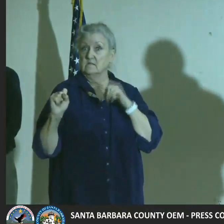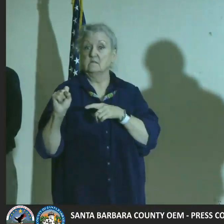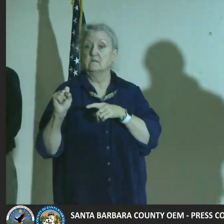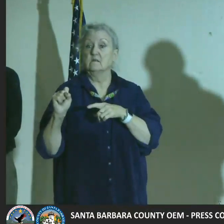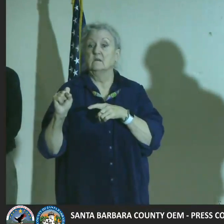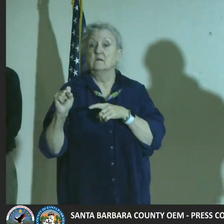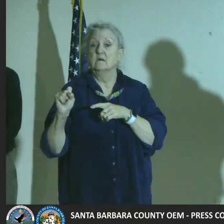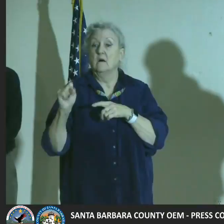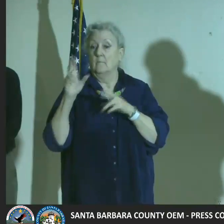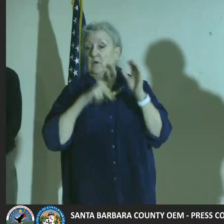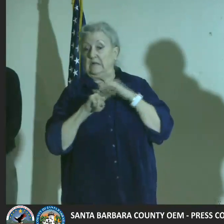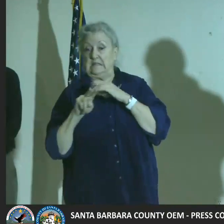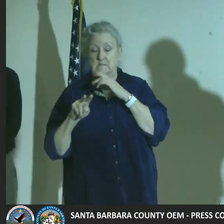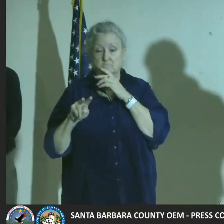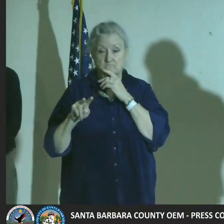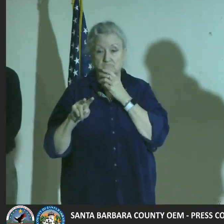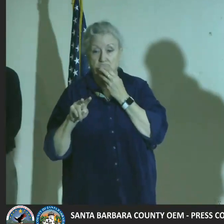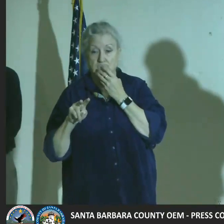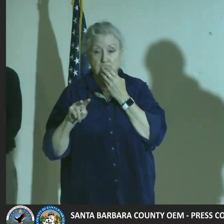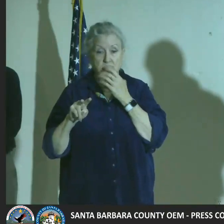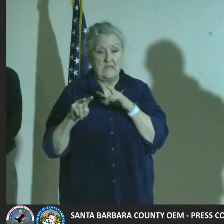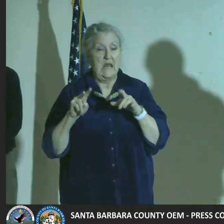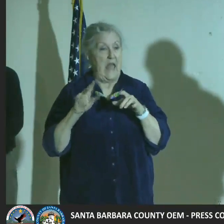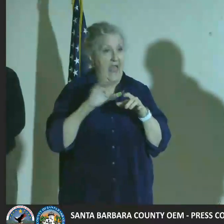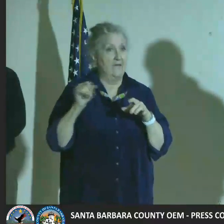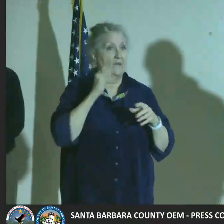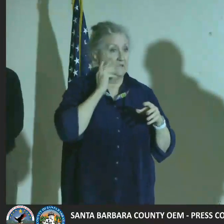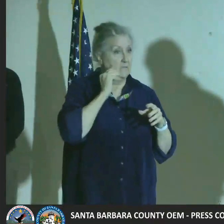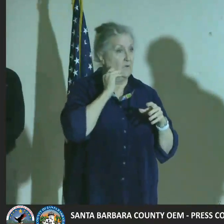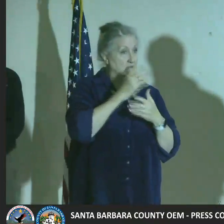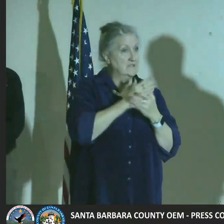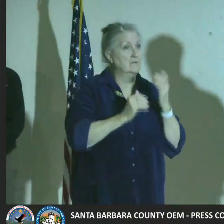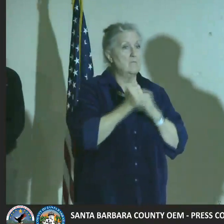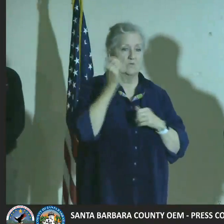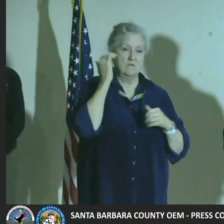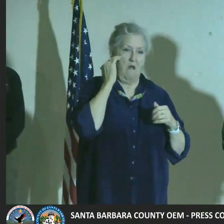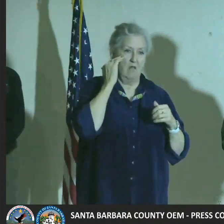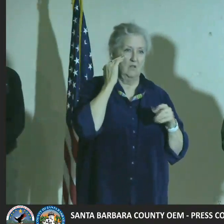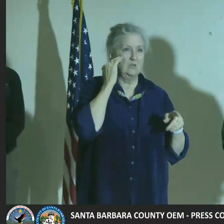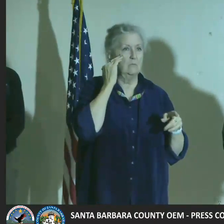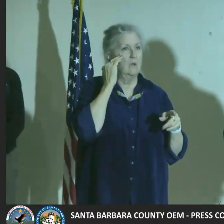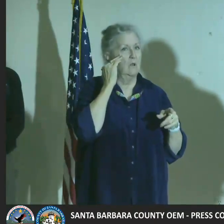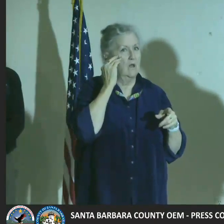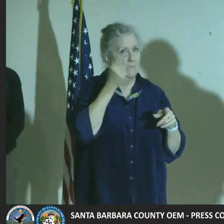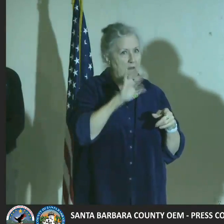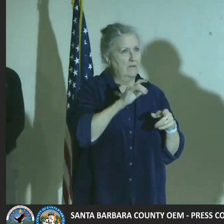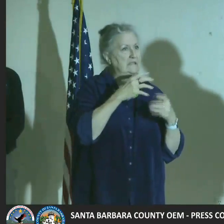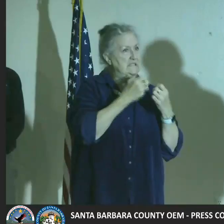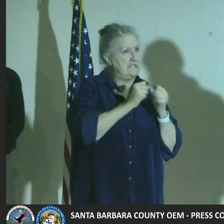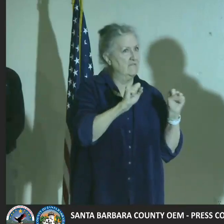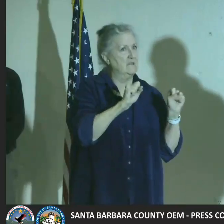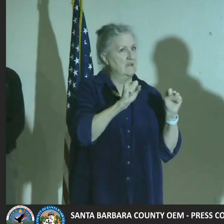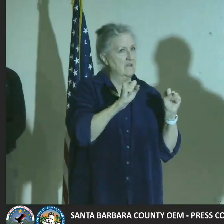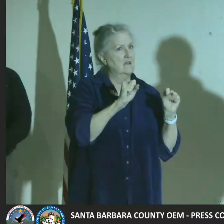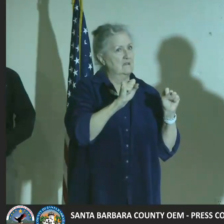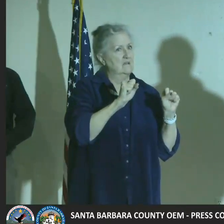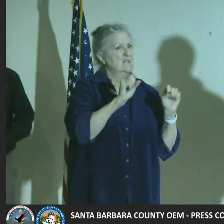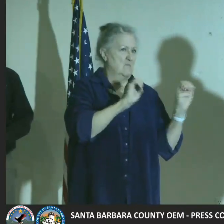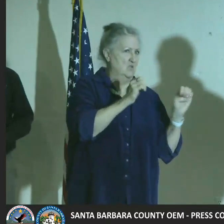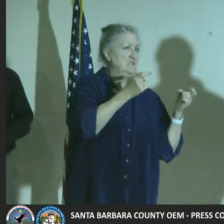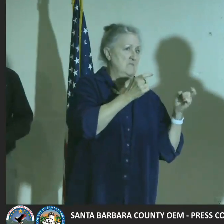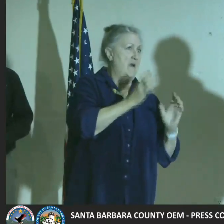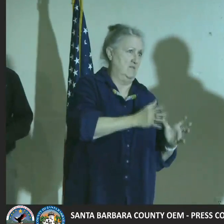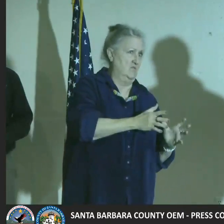Survey predicted, as well as the experience of some of the most knowledgeable public safety and emergency